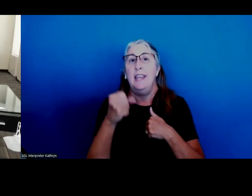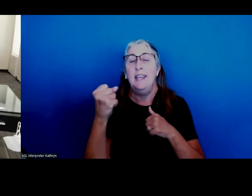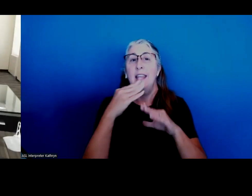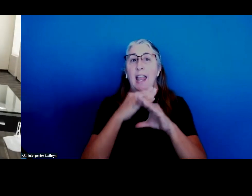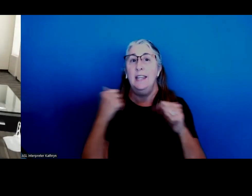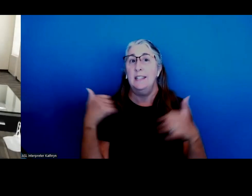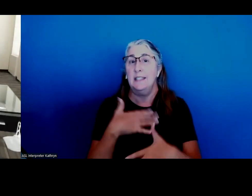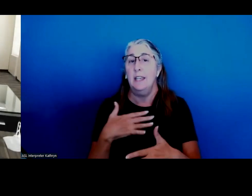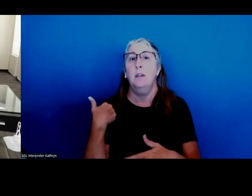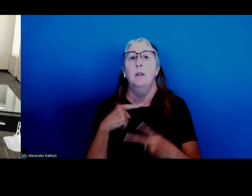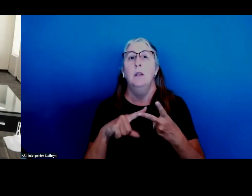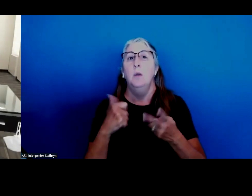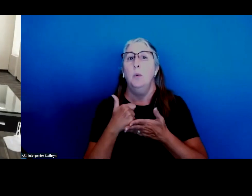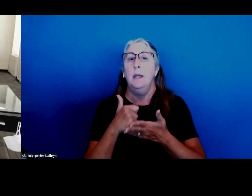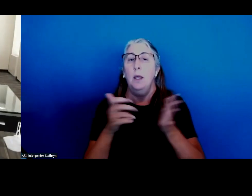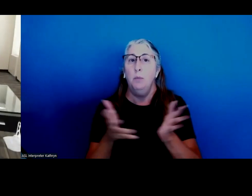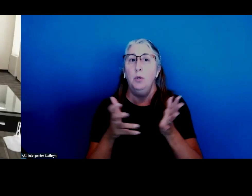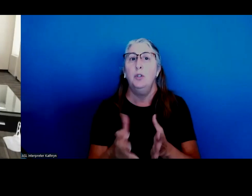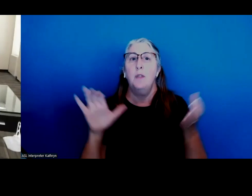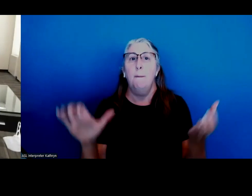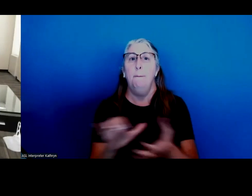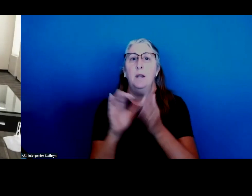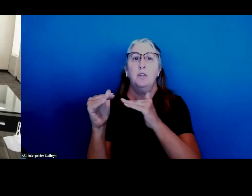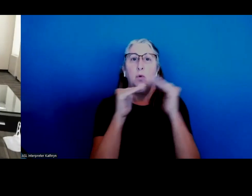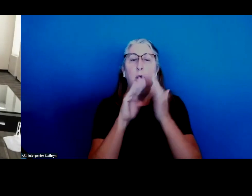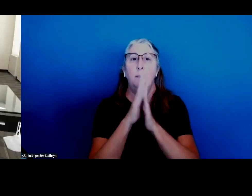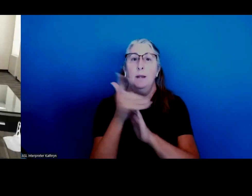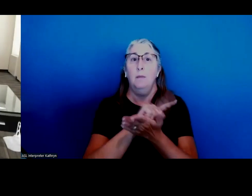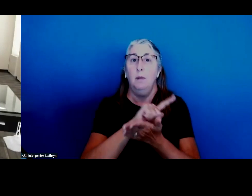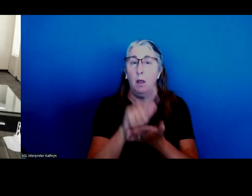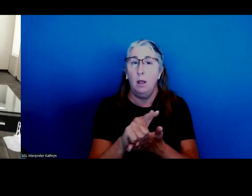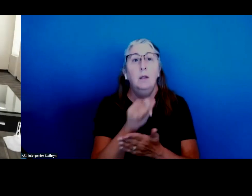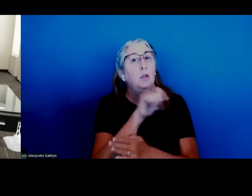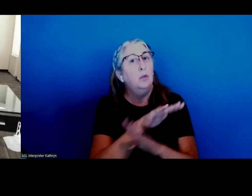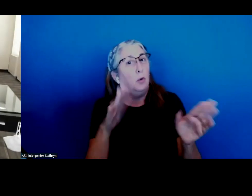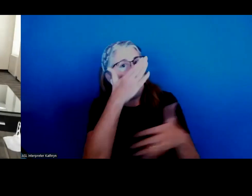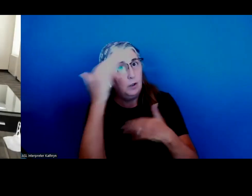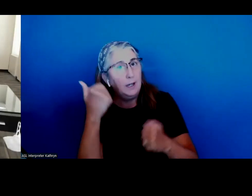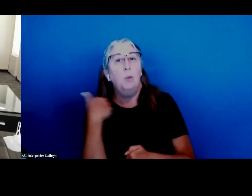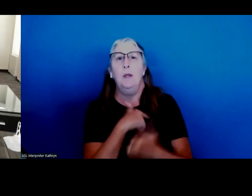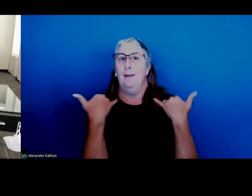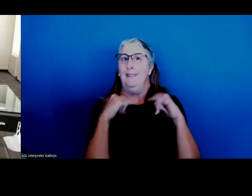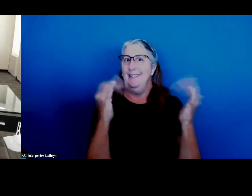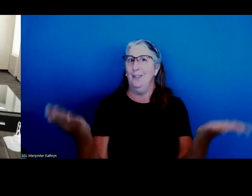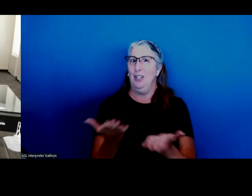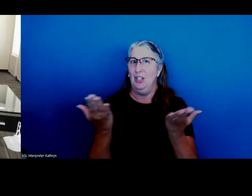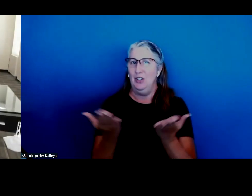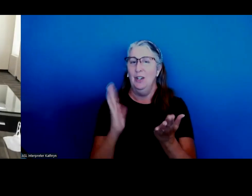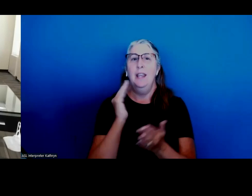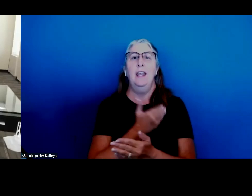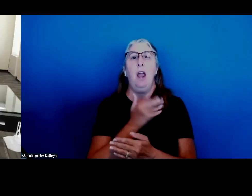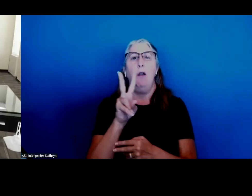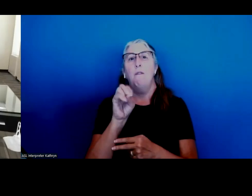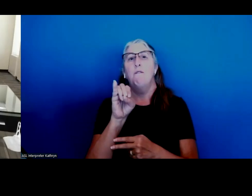helped push the marriage equality issue into law. So don't forget that we are still here and our voice